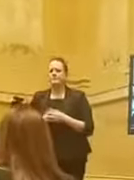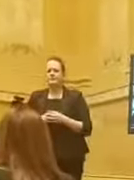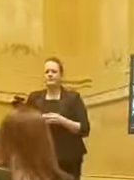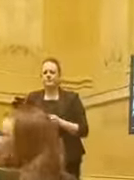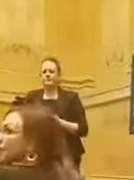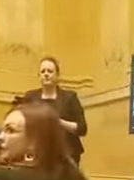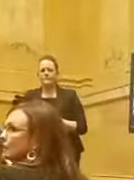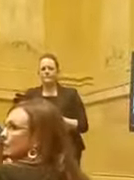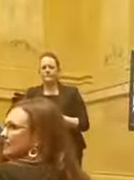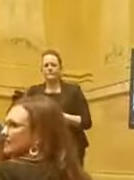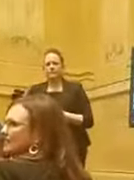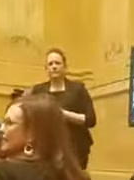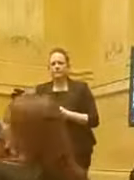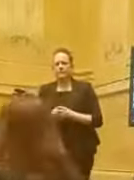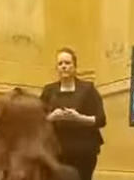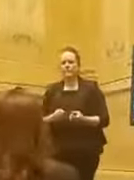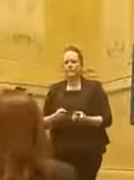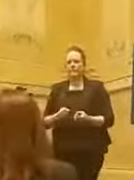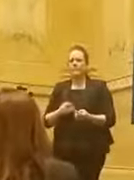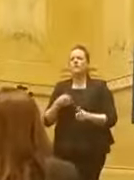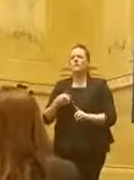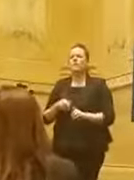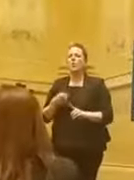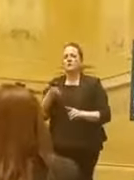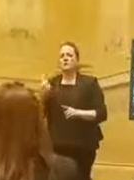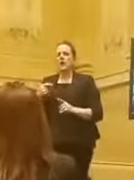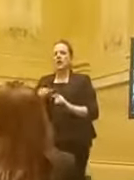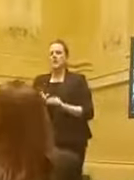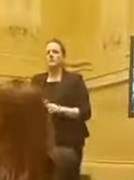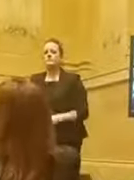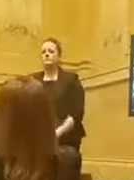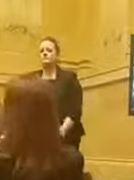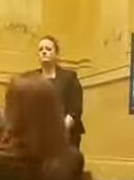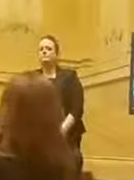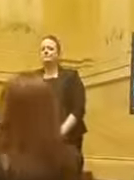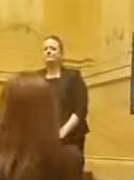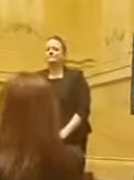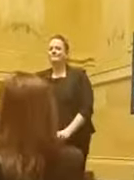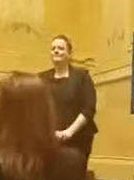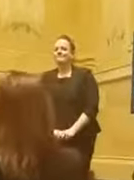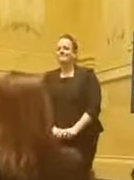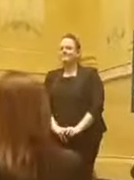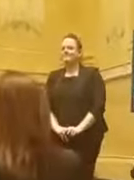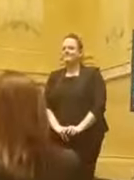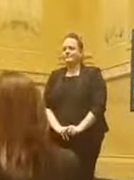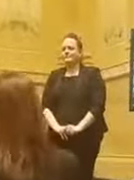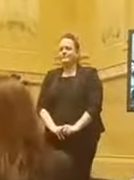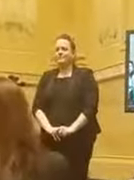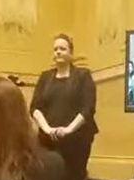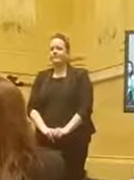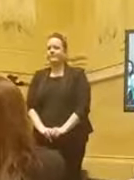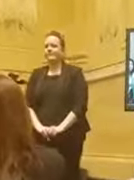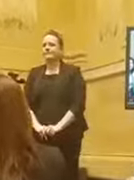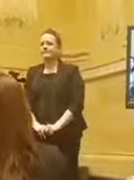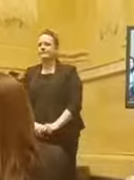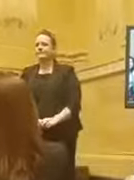That's a great question. And two things I'd like to say about that. For example, like my